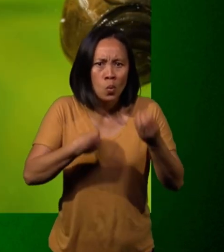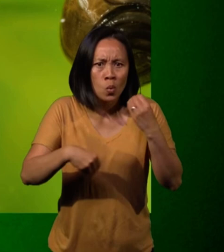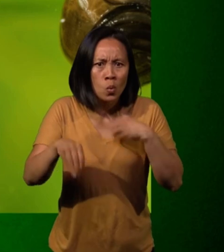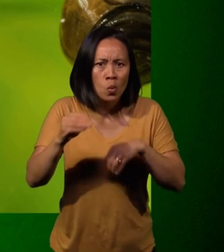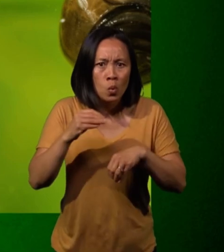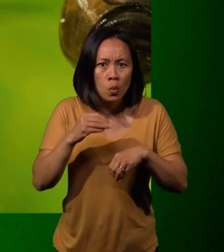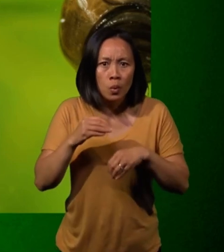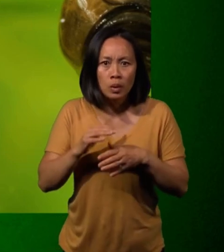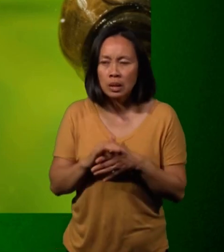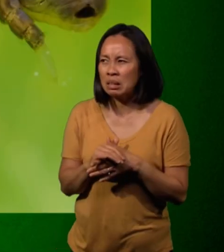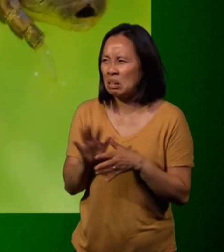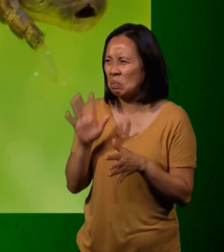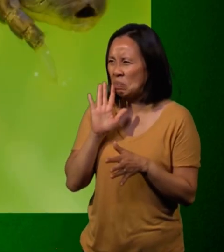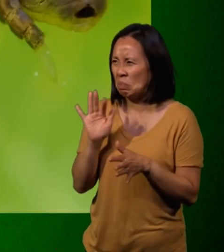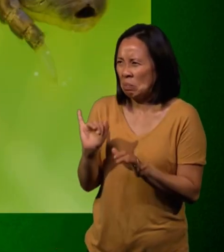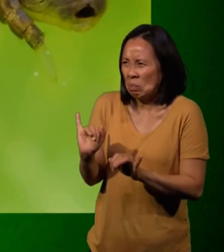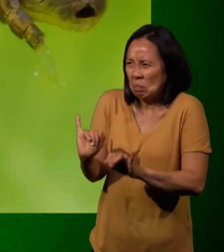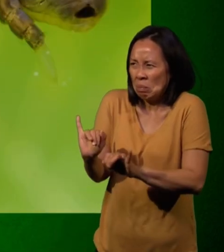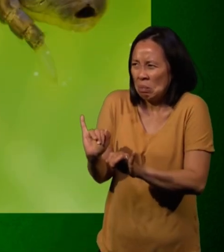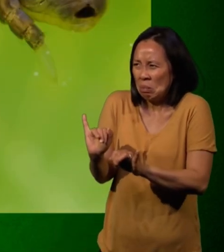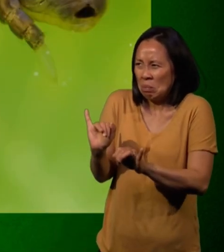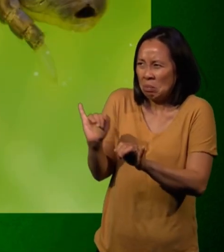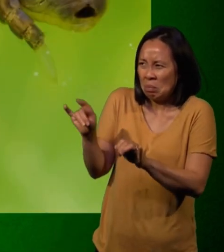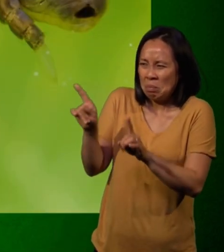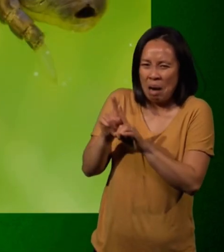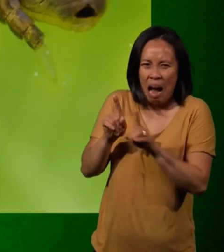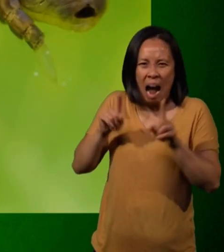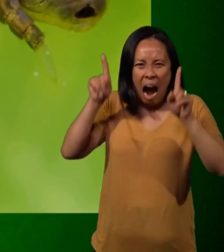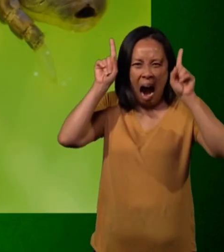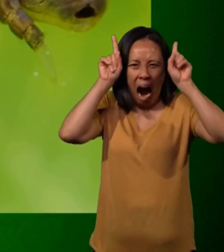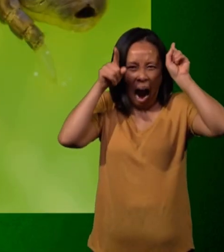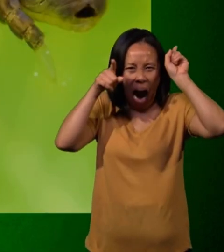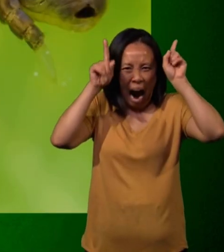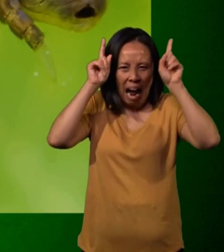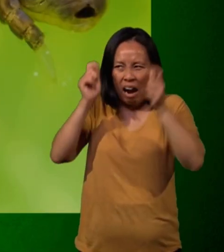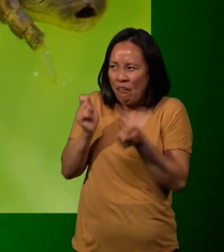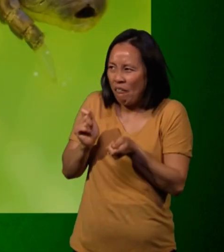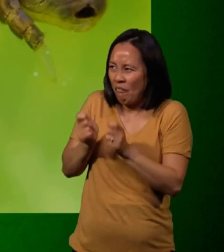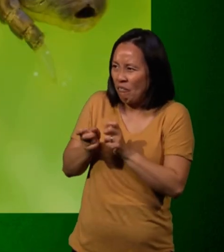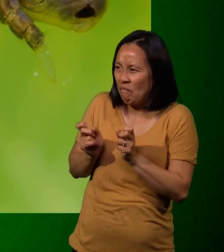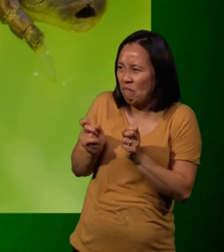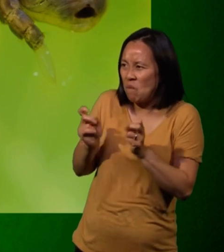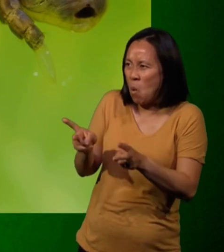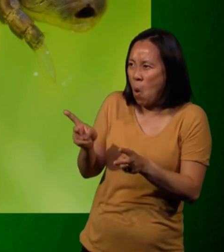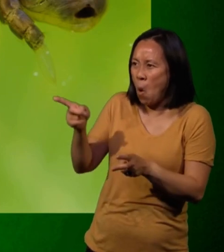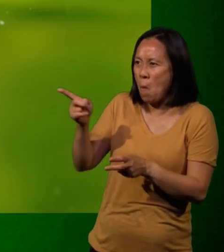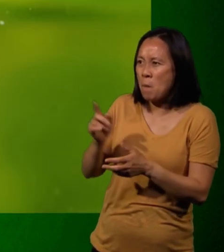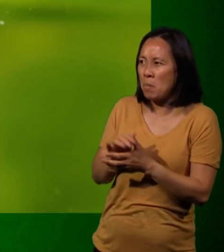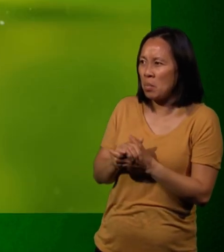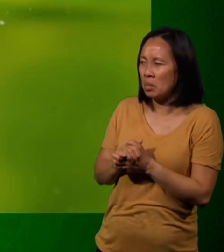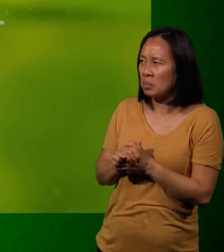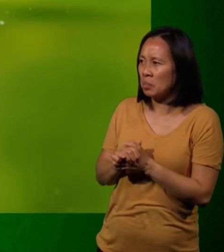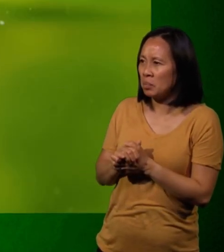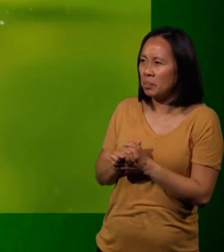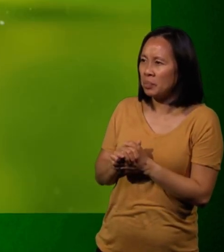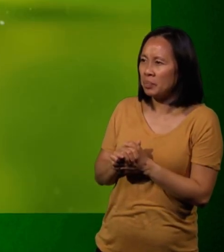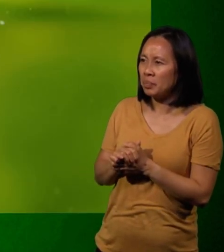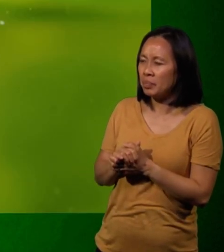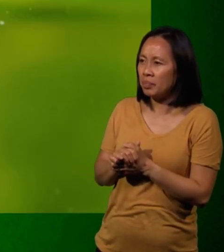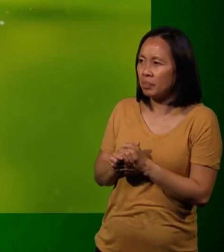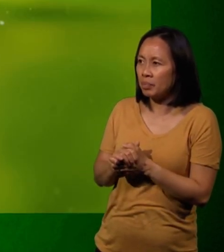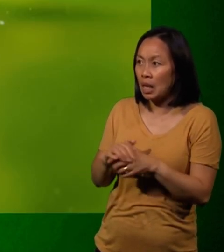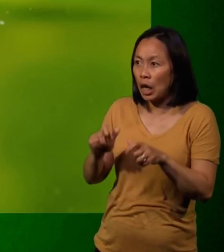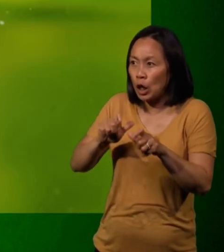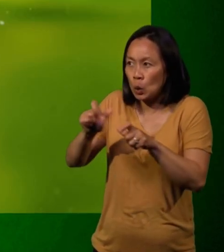takes over as they transform into alien-like forms. They continue